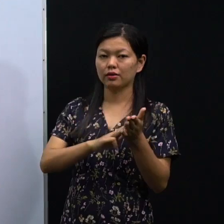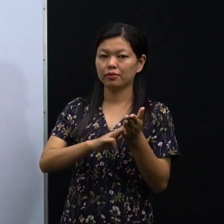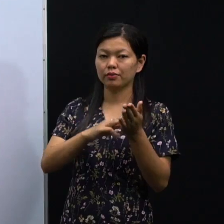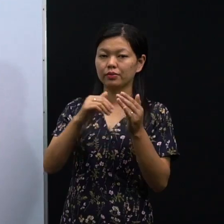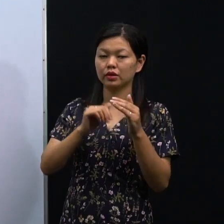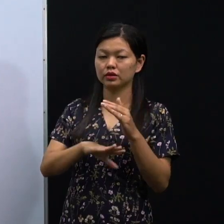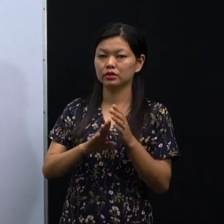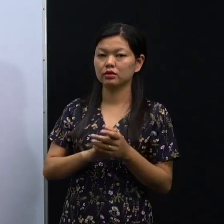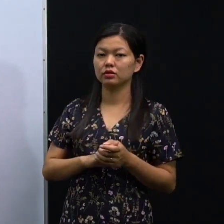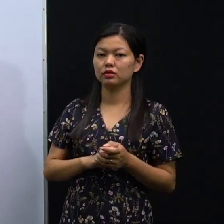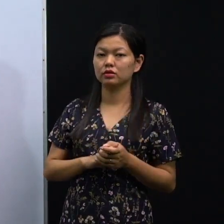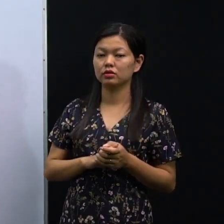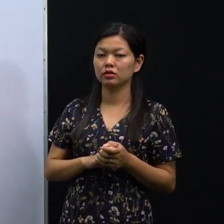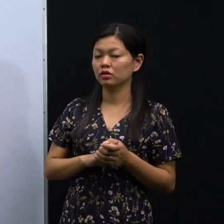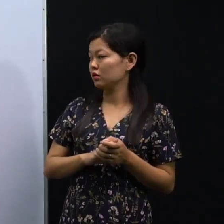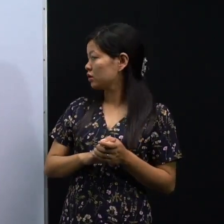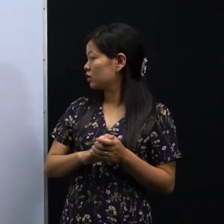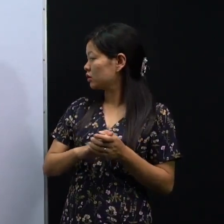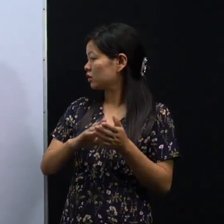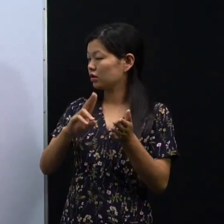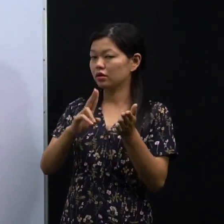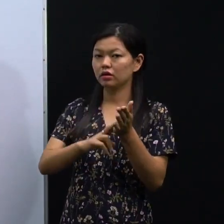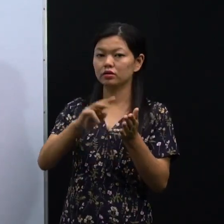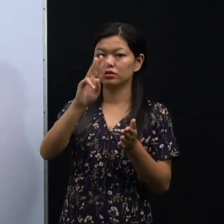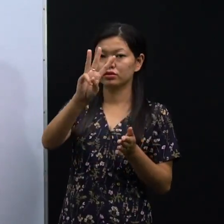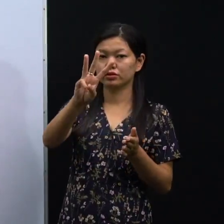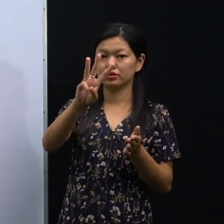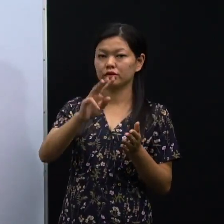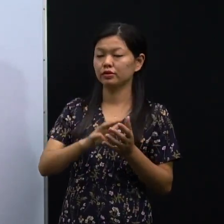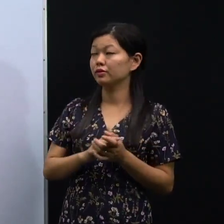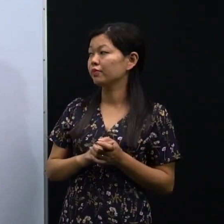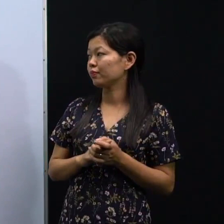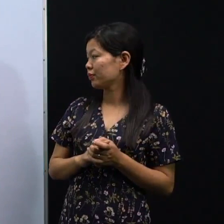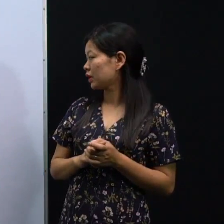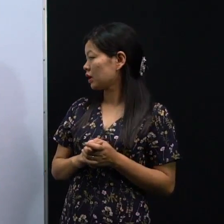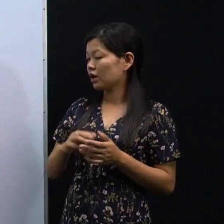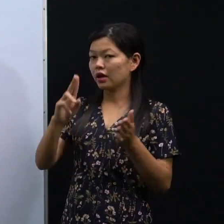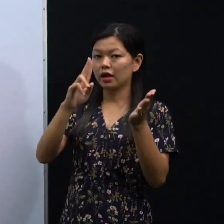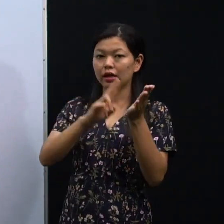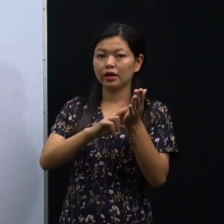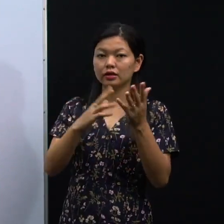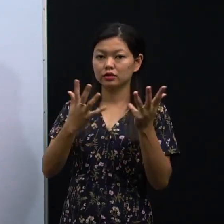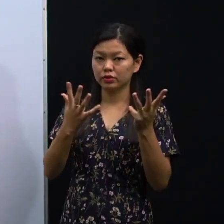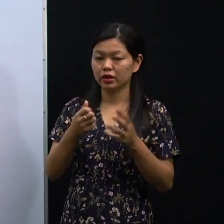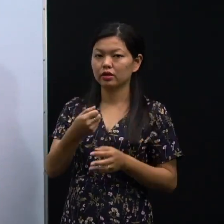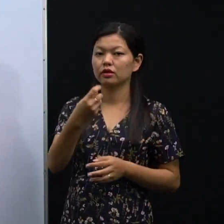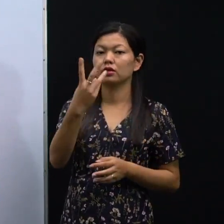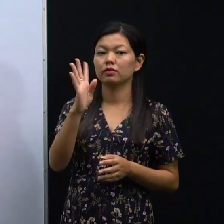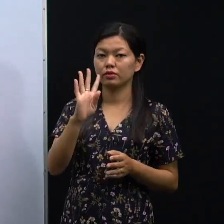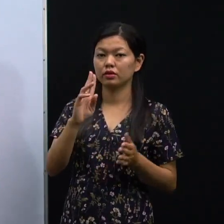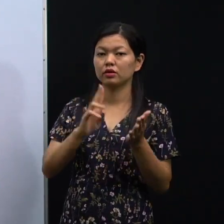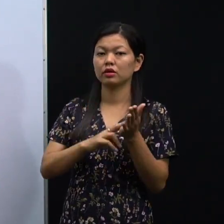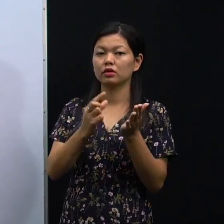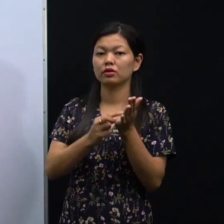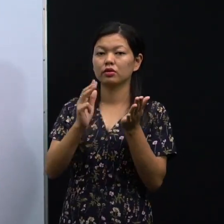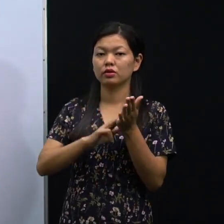also known as the third shell. Okay, N here represents the number. Okay, N here represents the